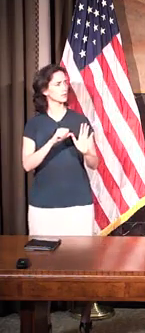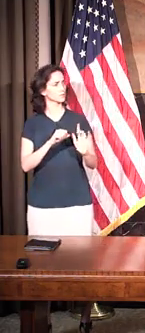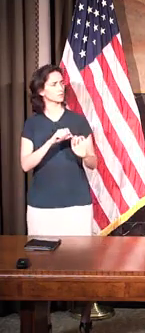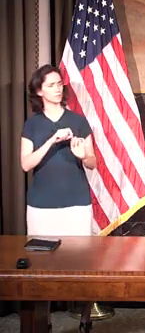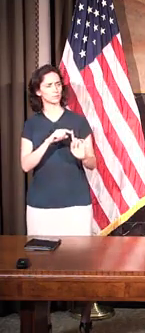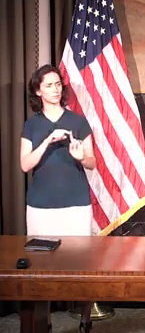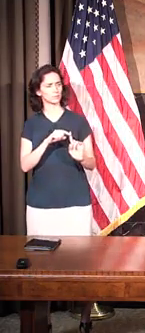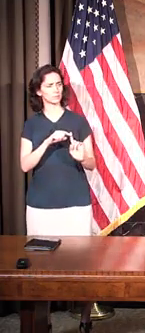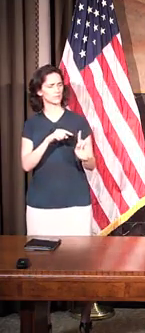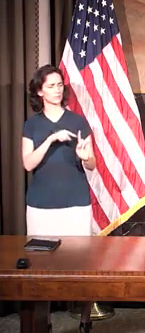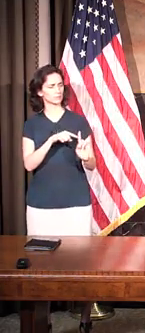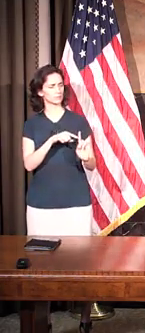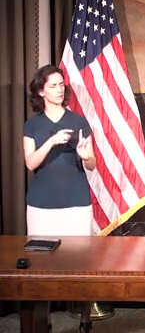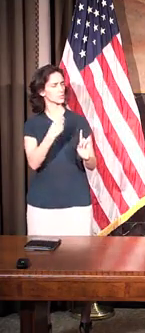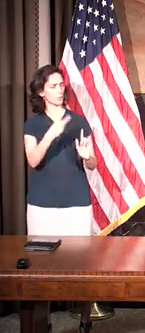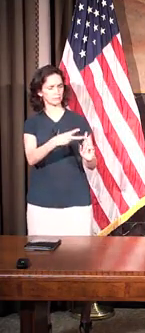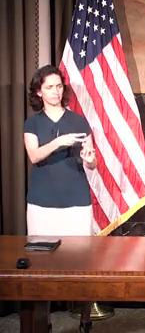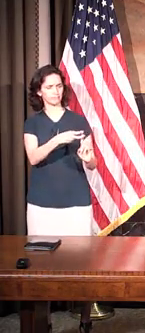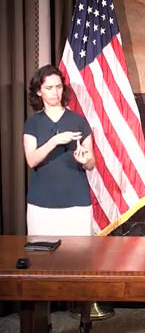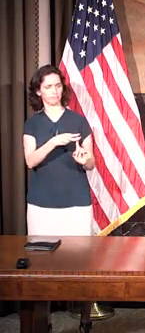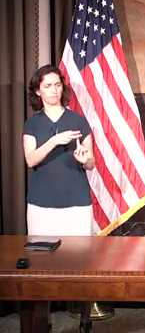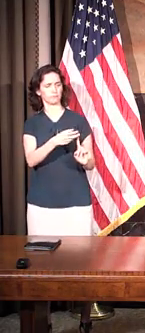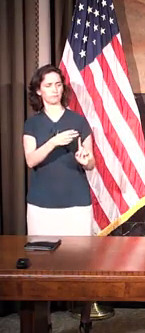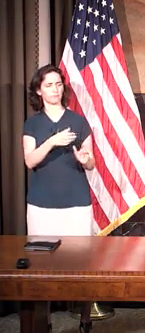confidence? Do you still have confidence that he?